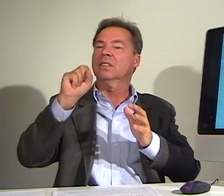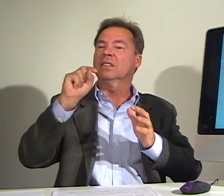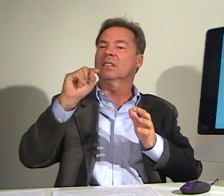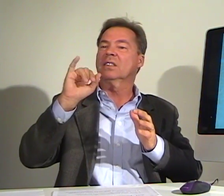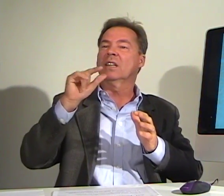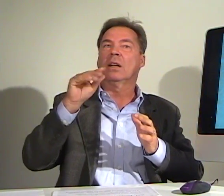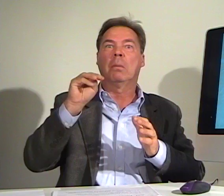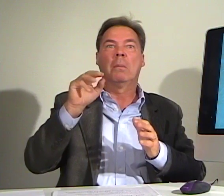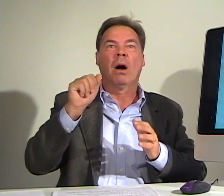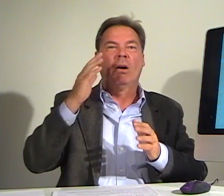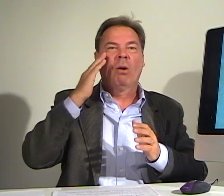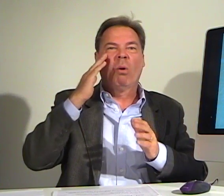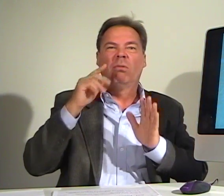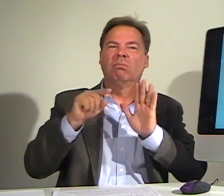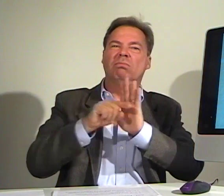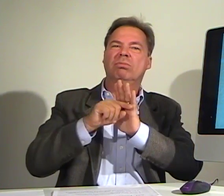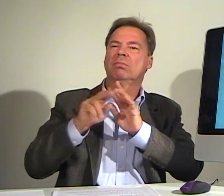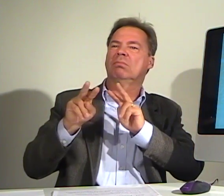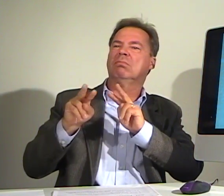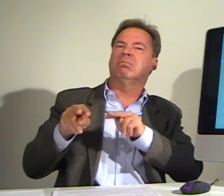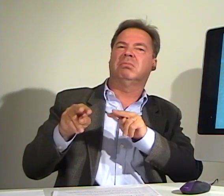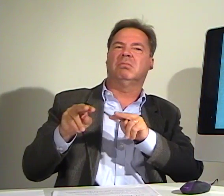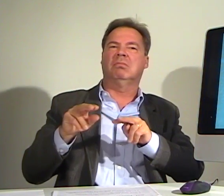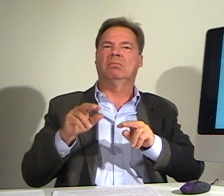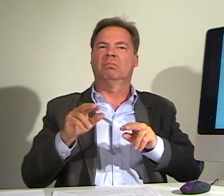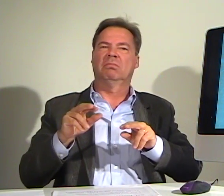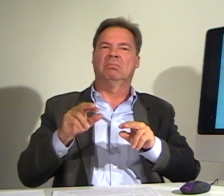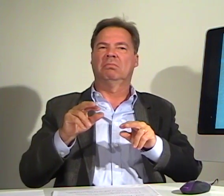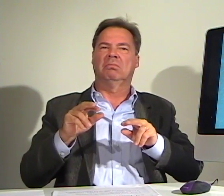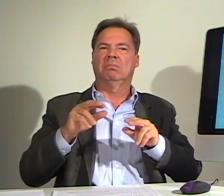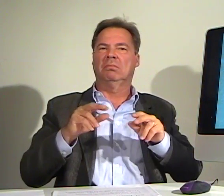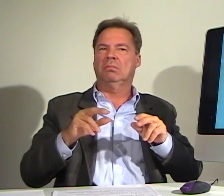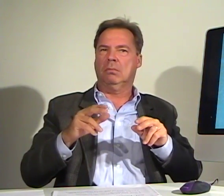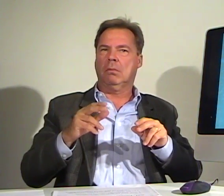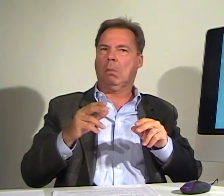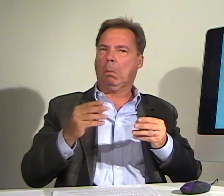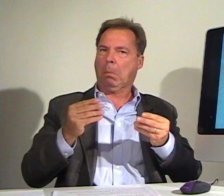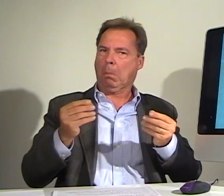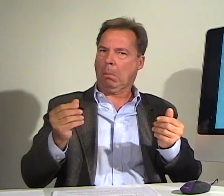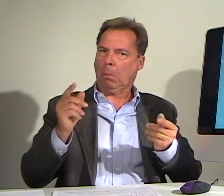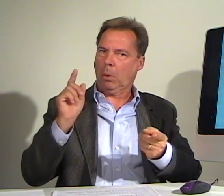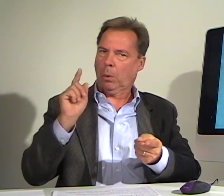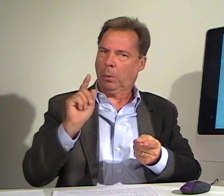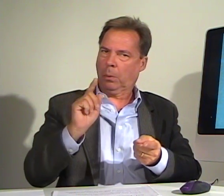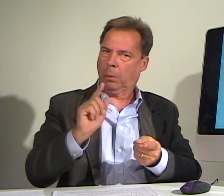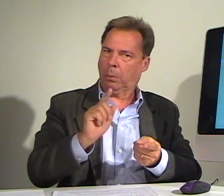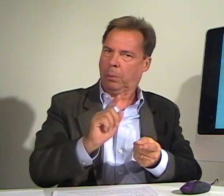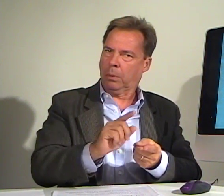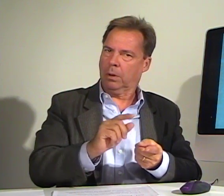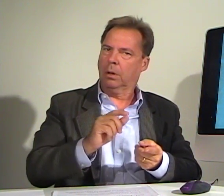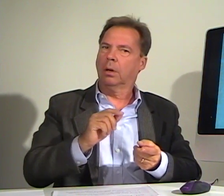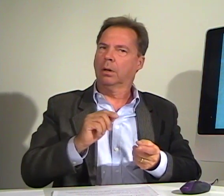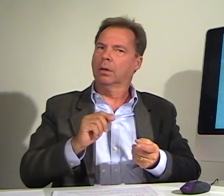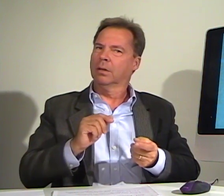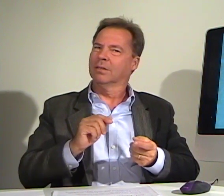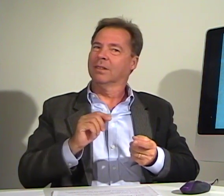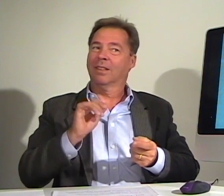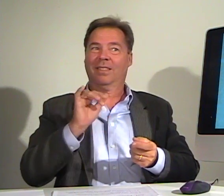people. So we see that the stigma related to American Sign Language has decreased over